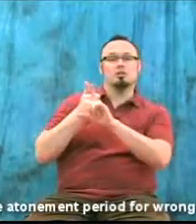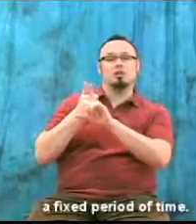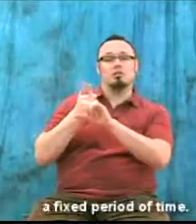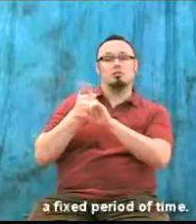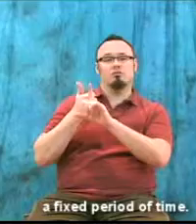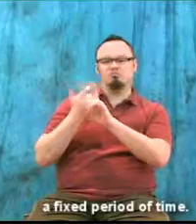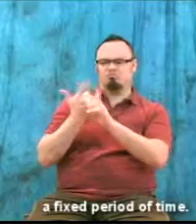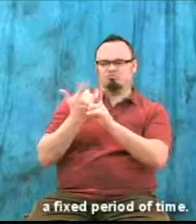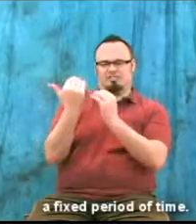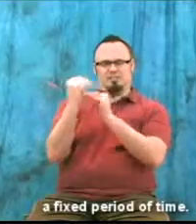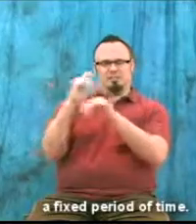period of time.